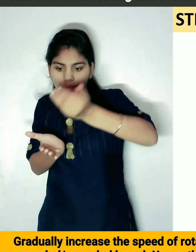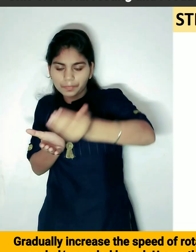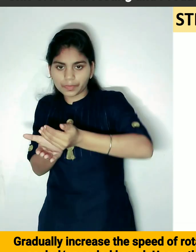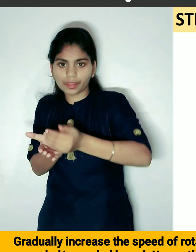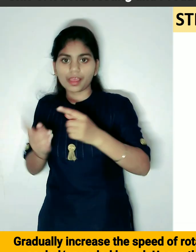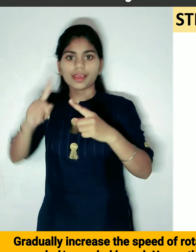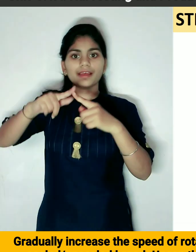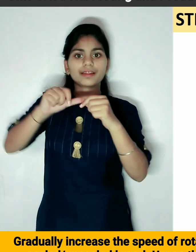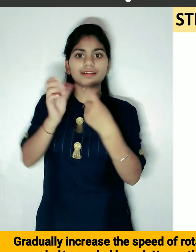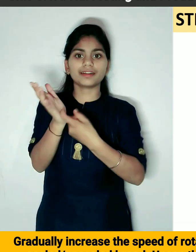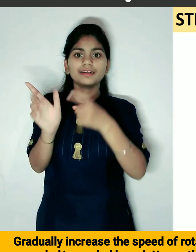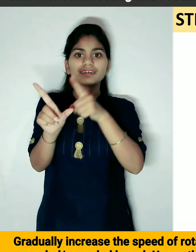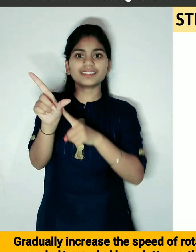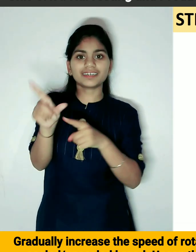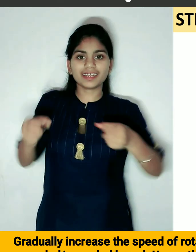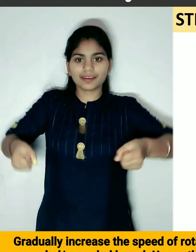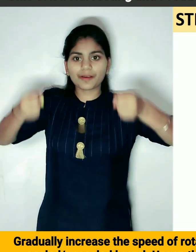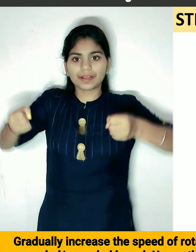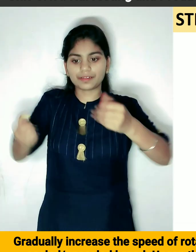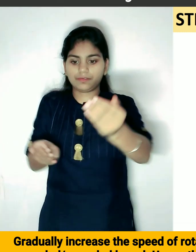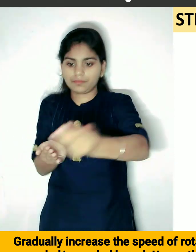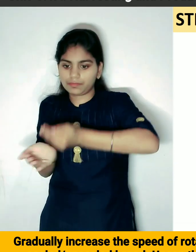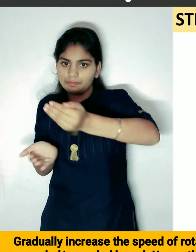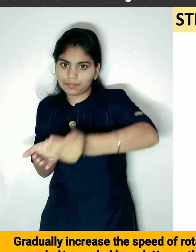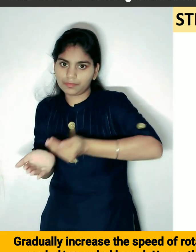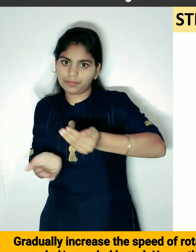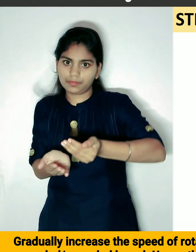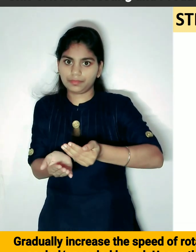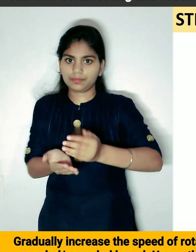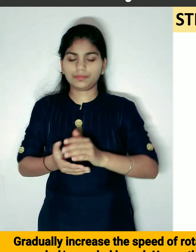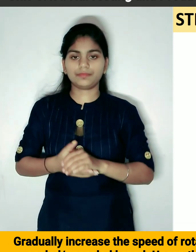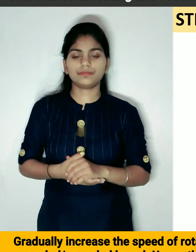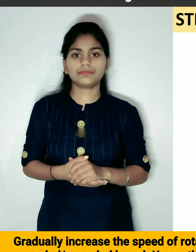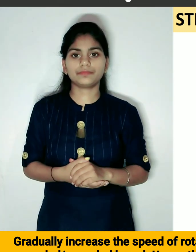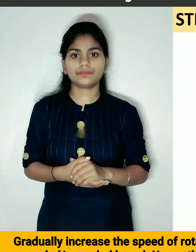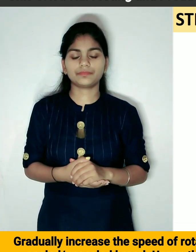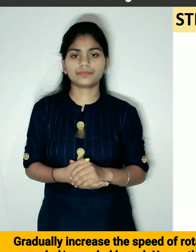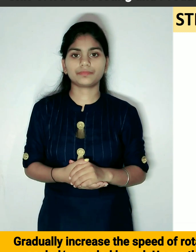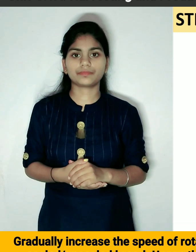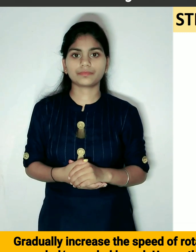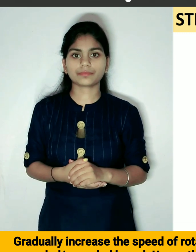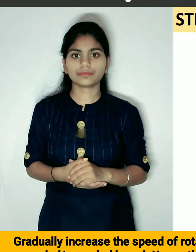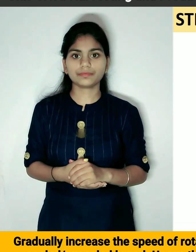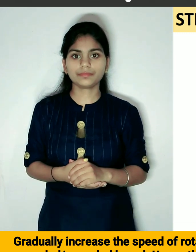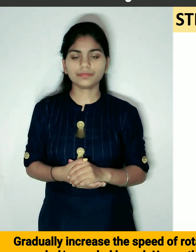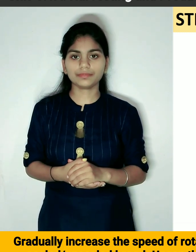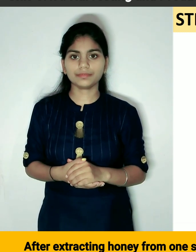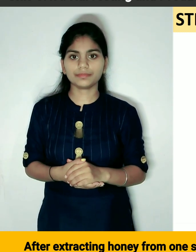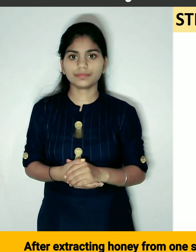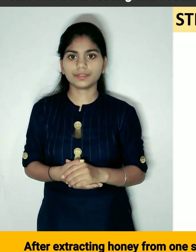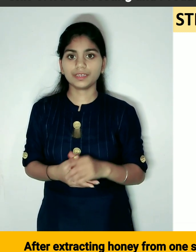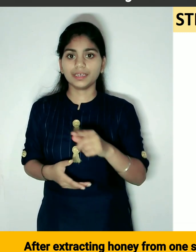knife by placing the combs in the drip tray.